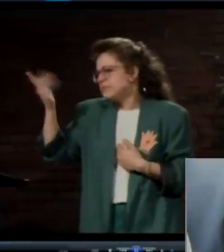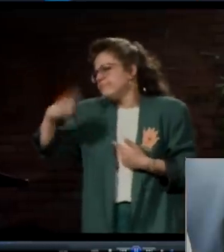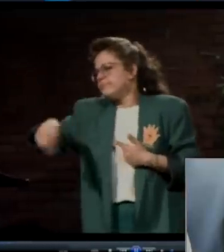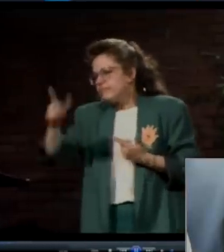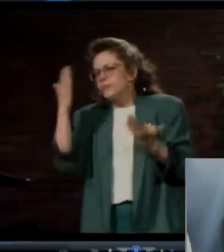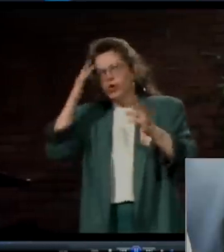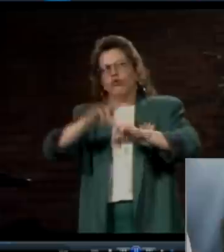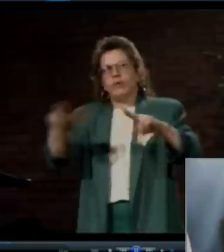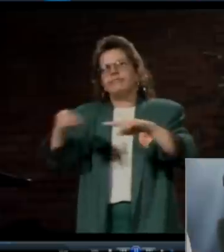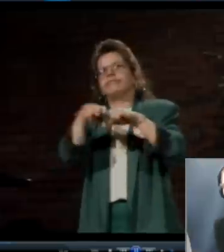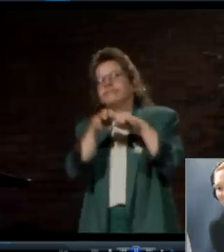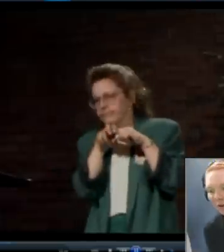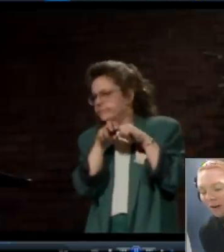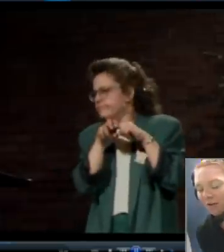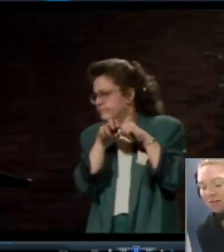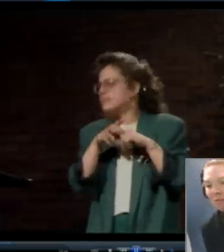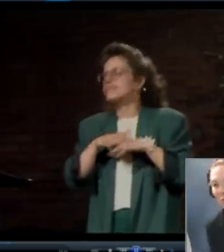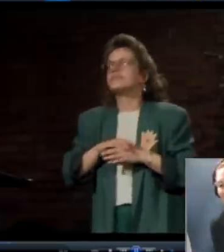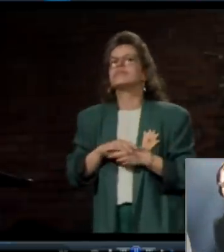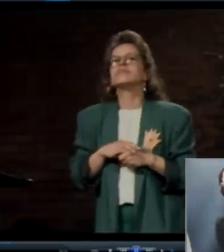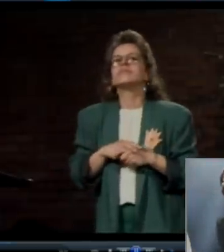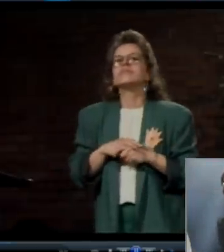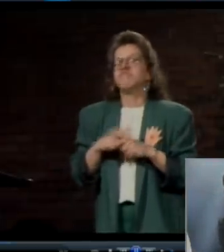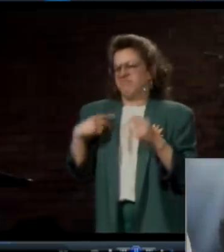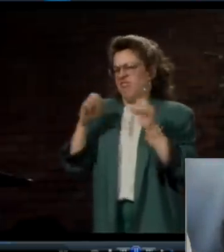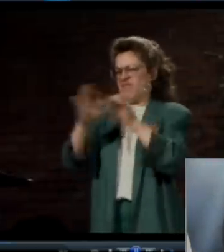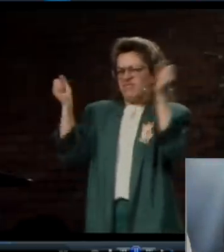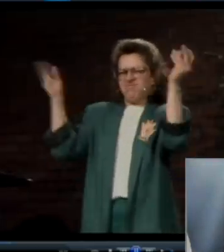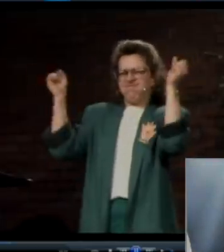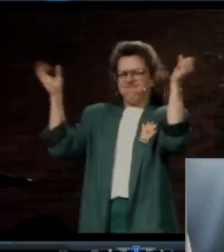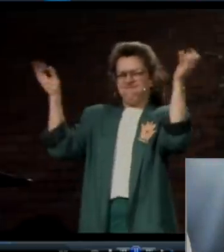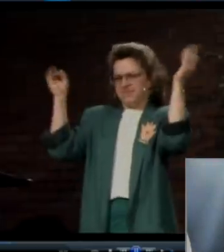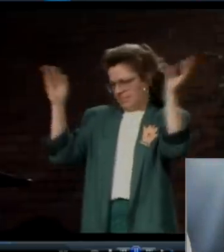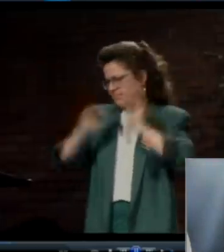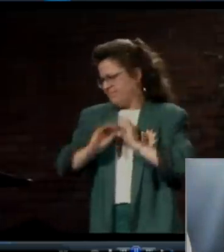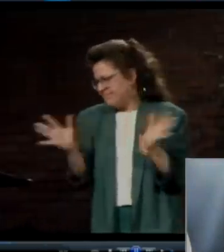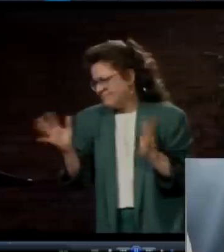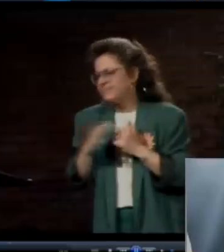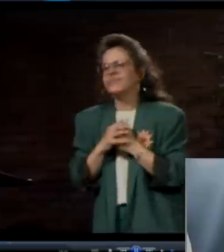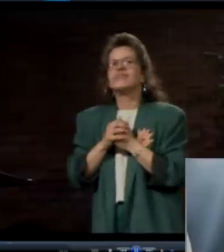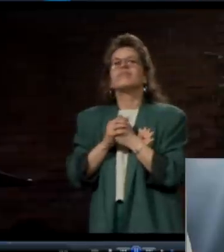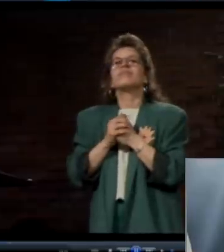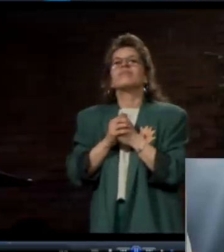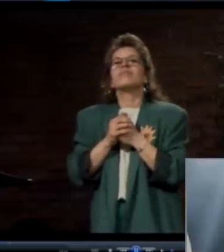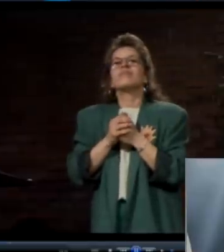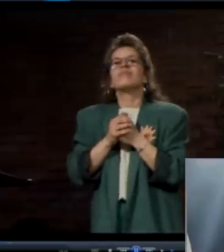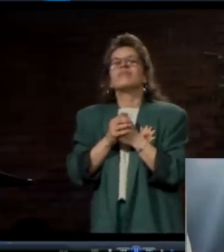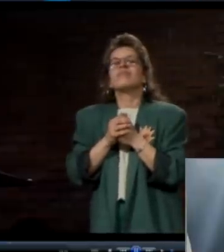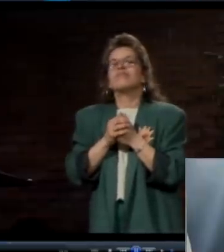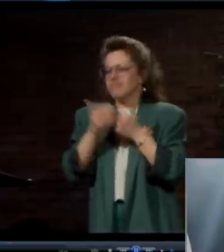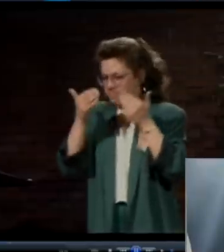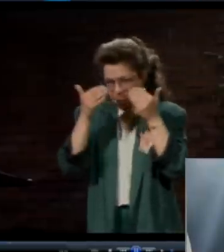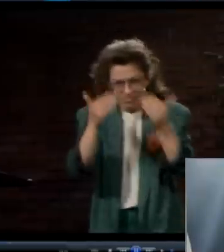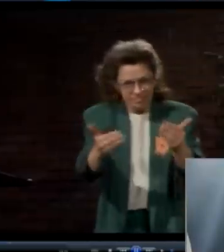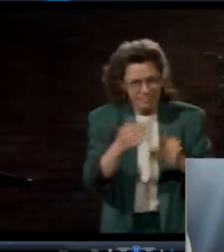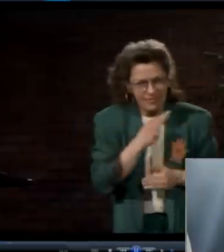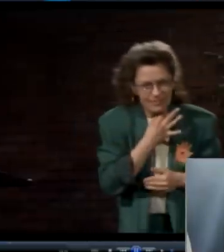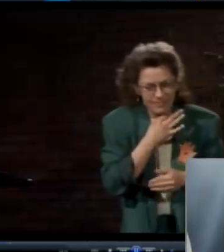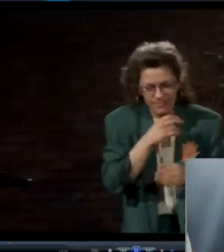I want to ask you some questions about what you think the interpreter's role is here. So